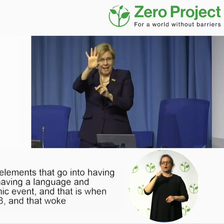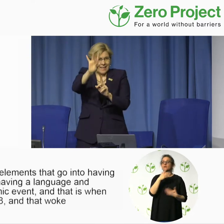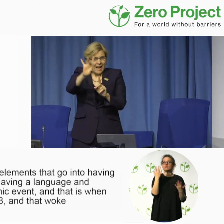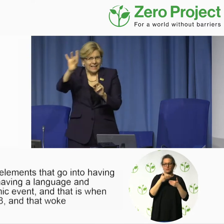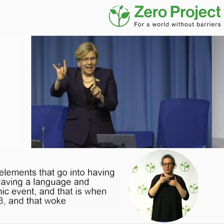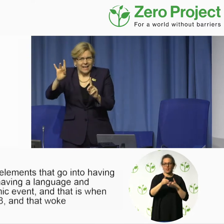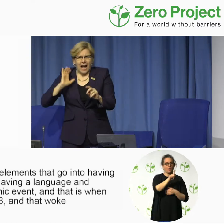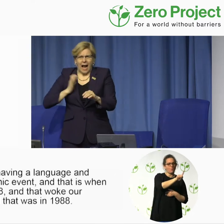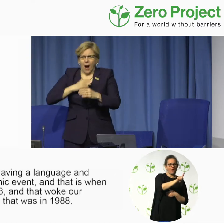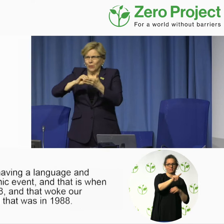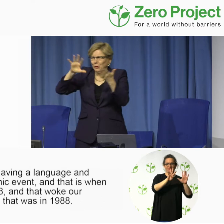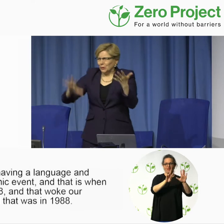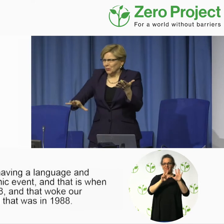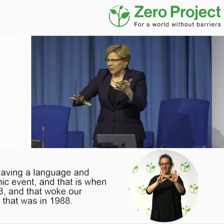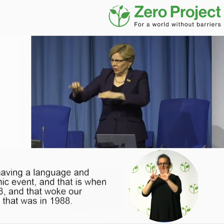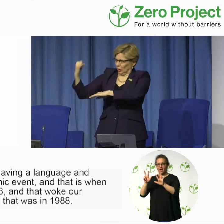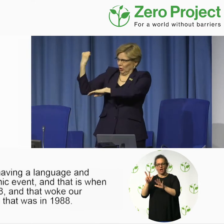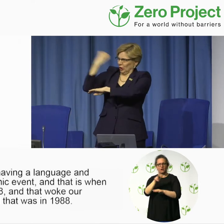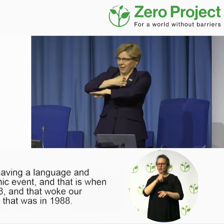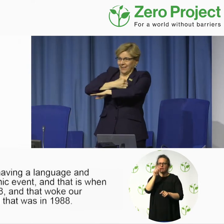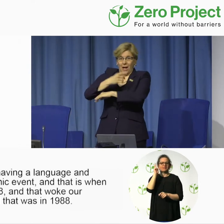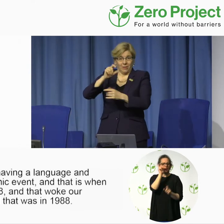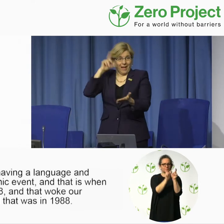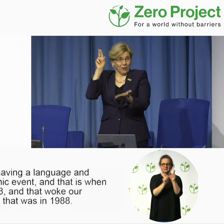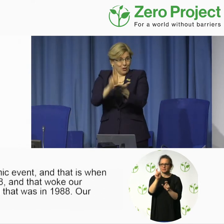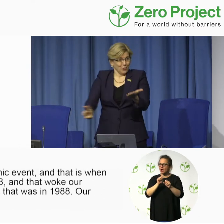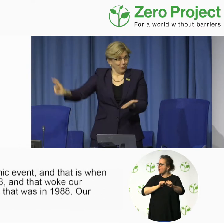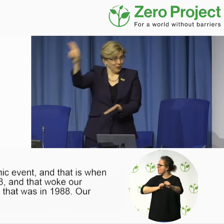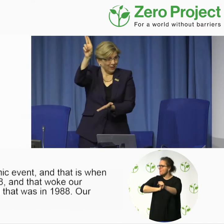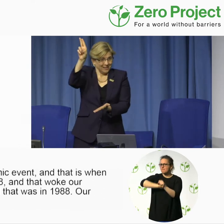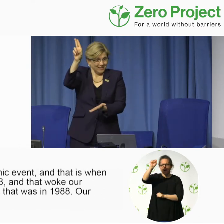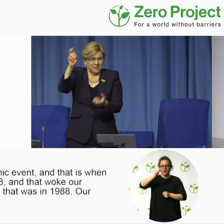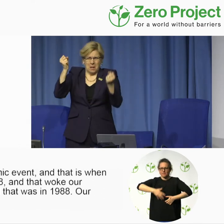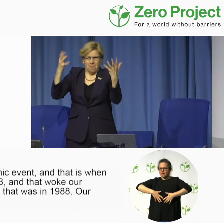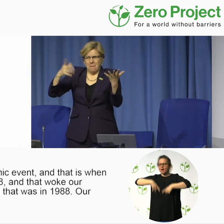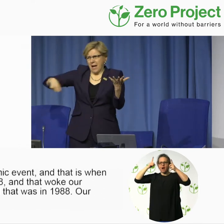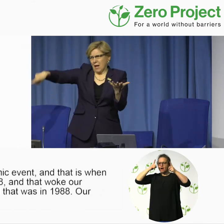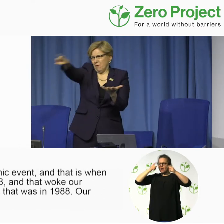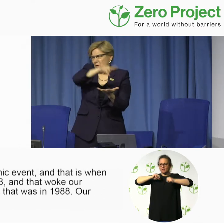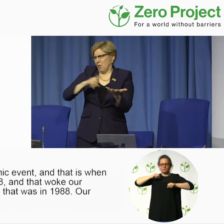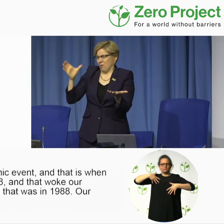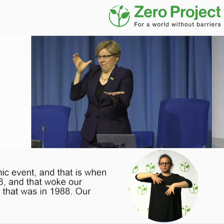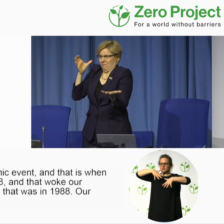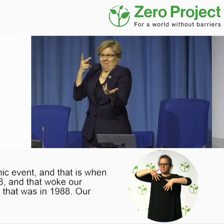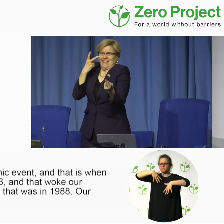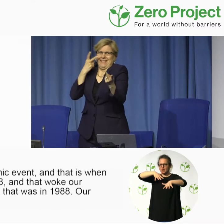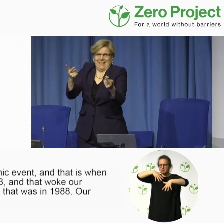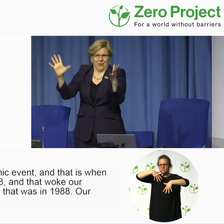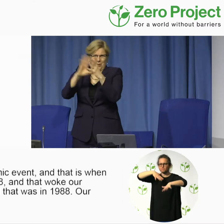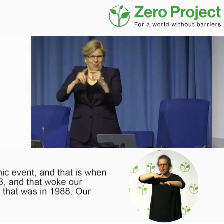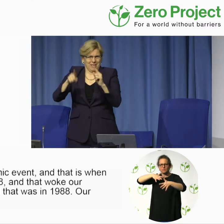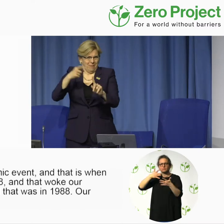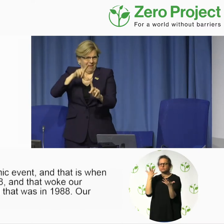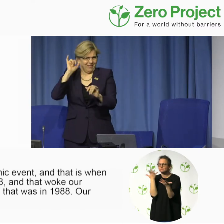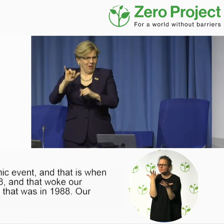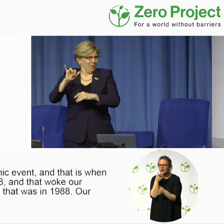own civil rights. And that was in 1988. Our students at Gallaudet shut down the university. I think that many of